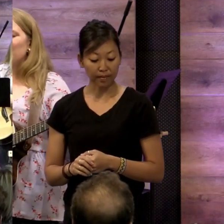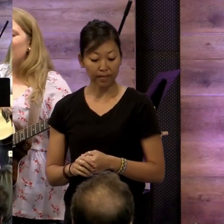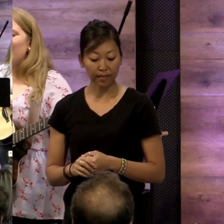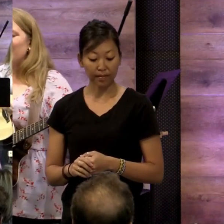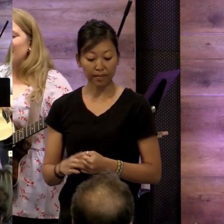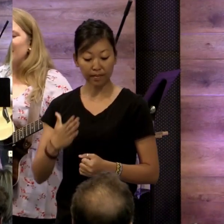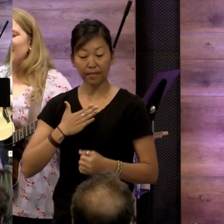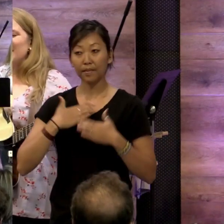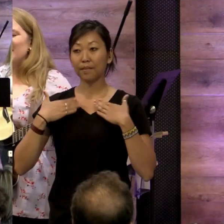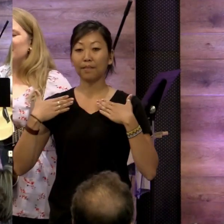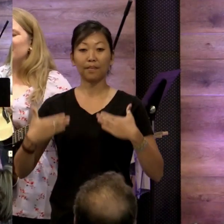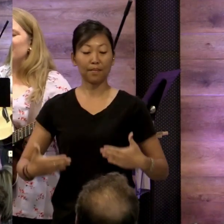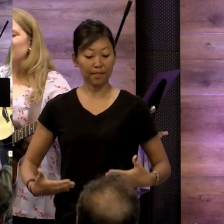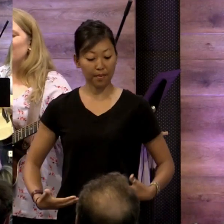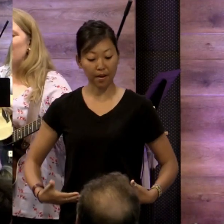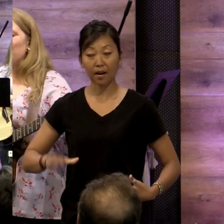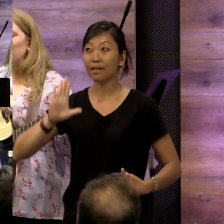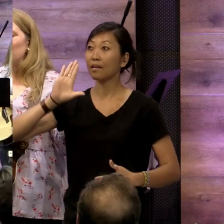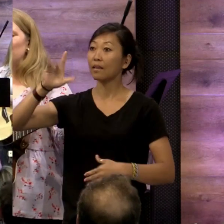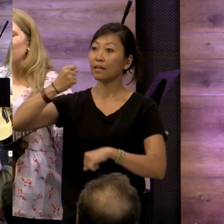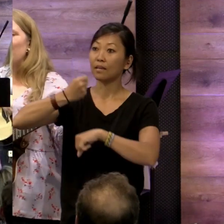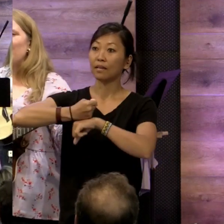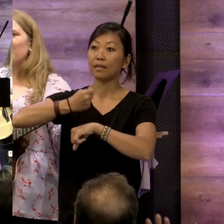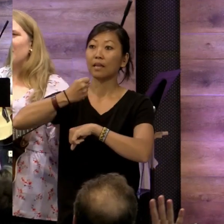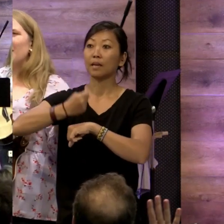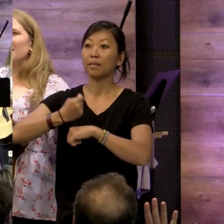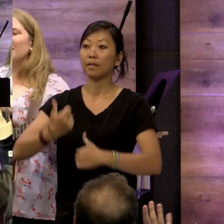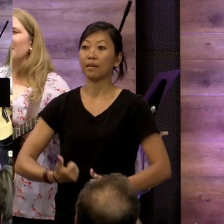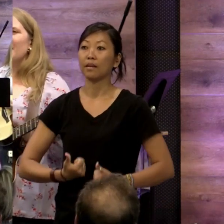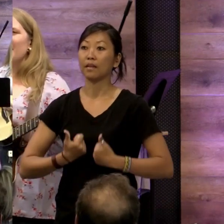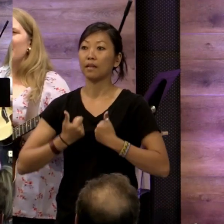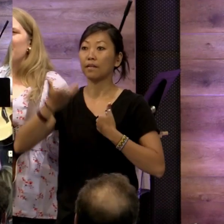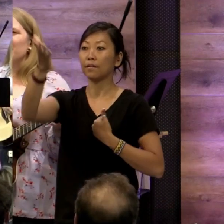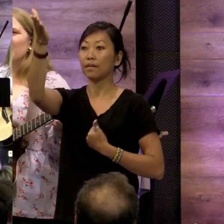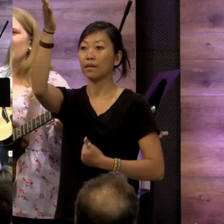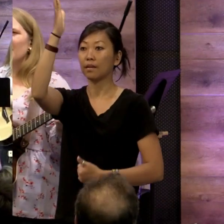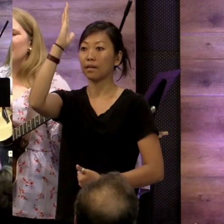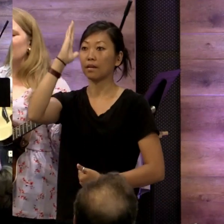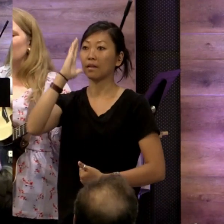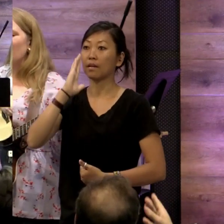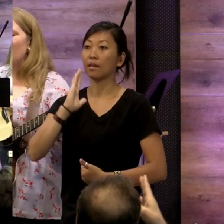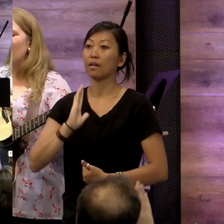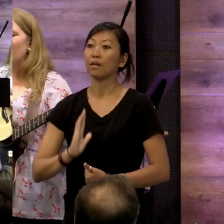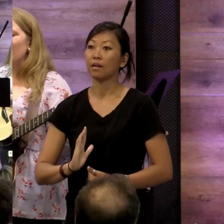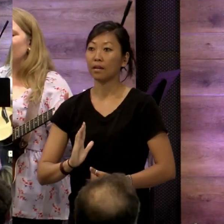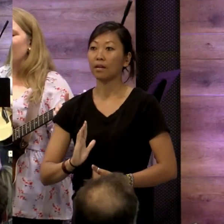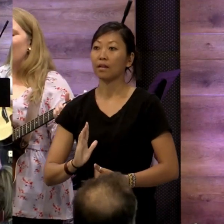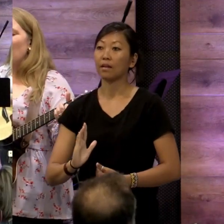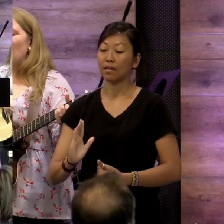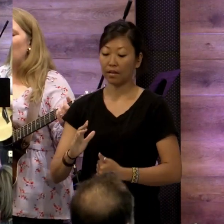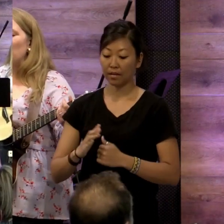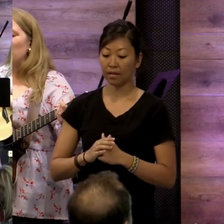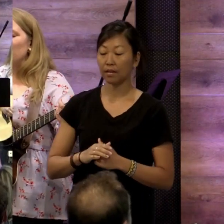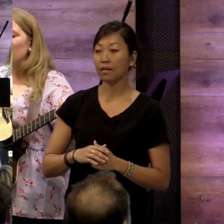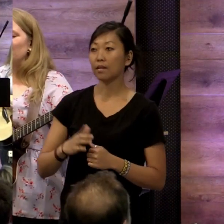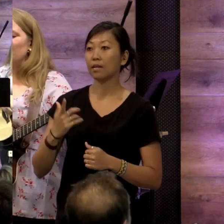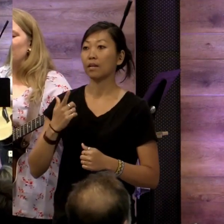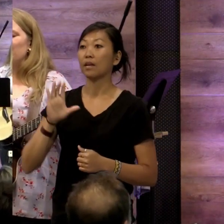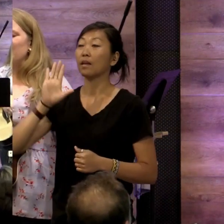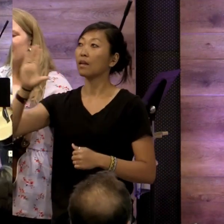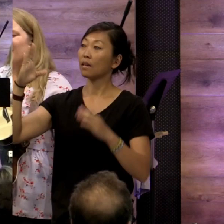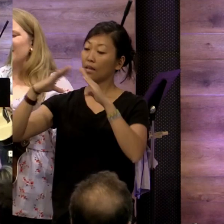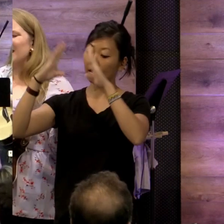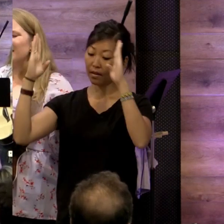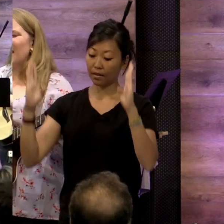My body is the temple of the living God. All